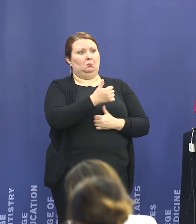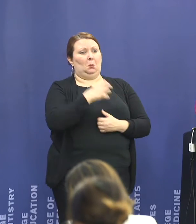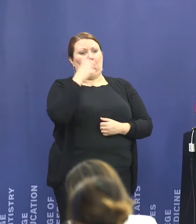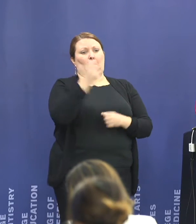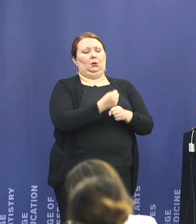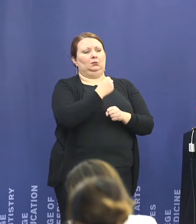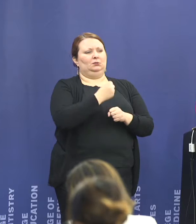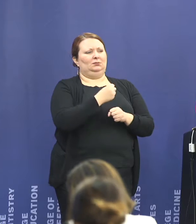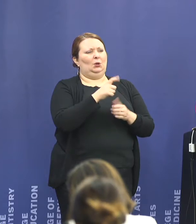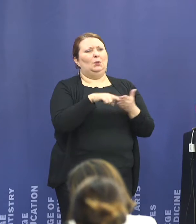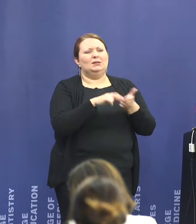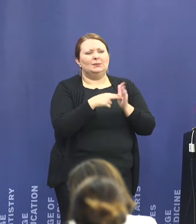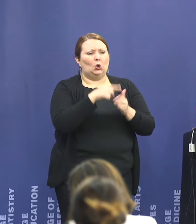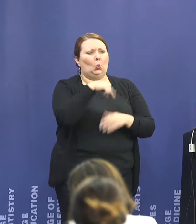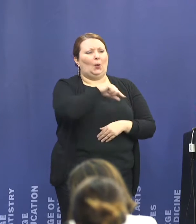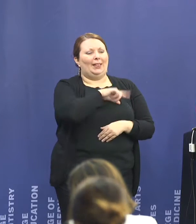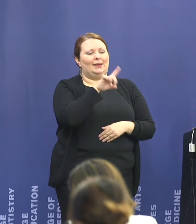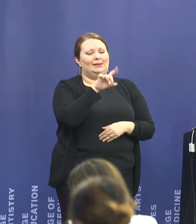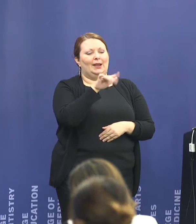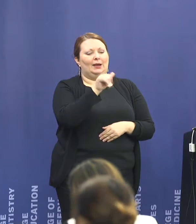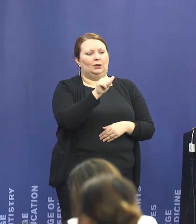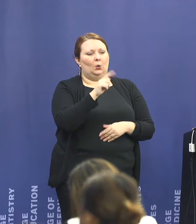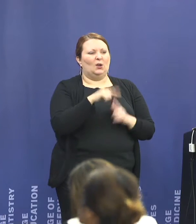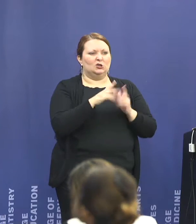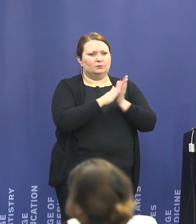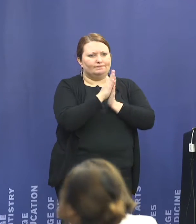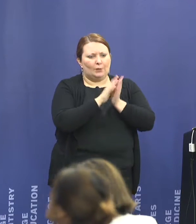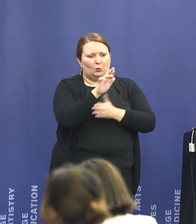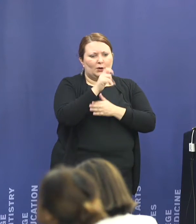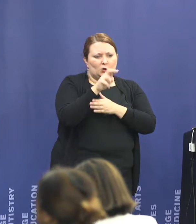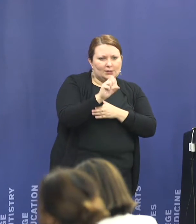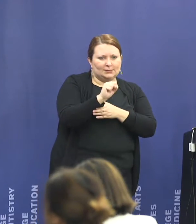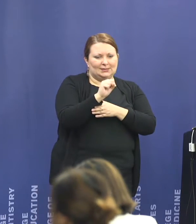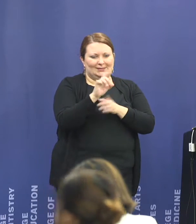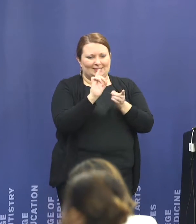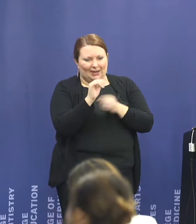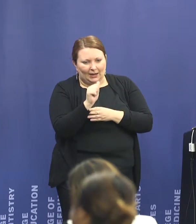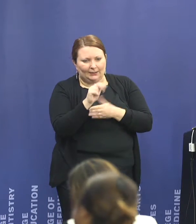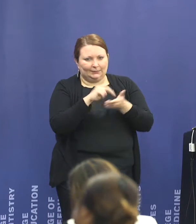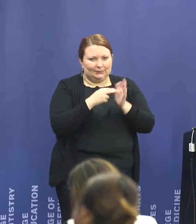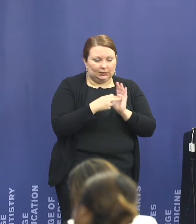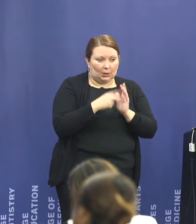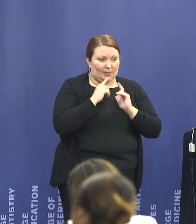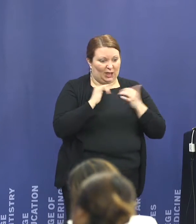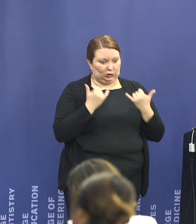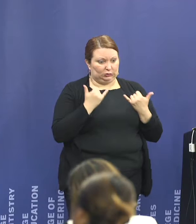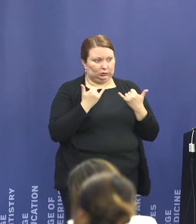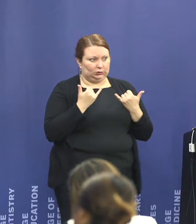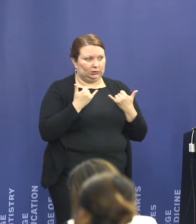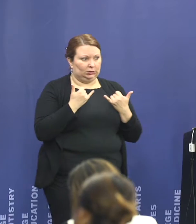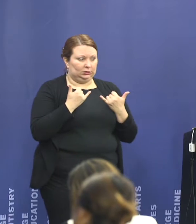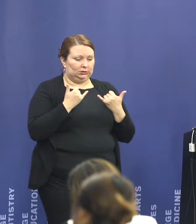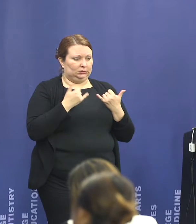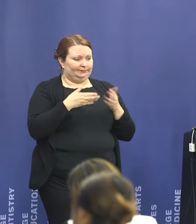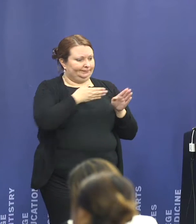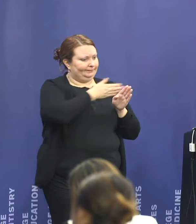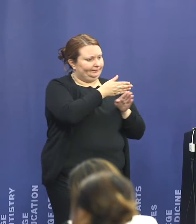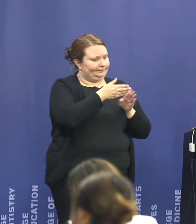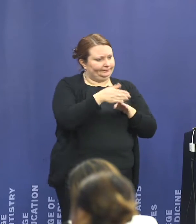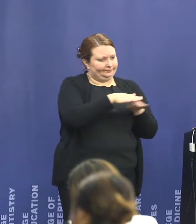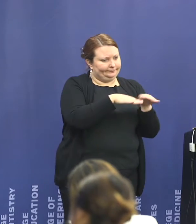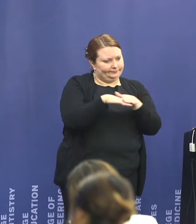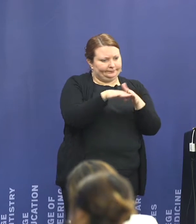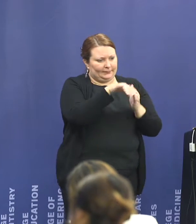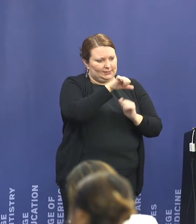quality data mean anyway? What does rigorous data mean anyway? Will the existing vast interdisciplinary social